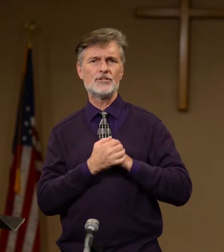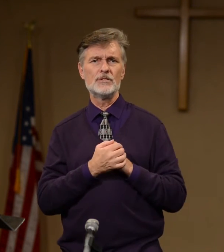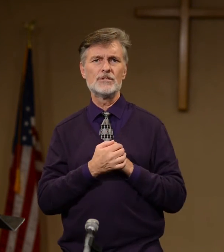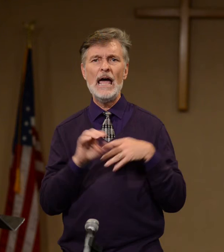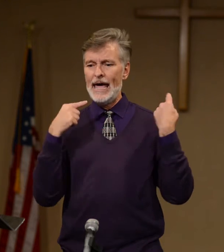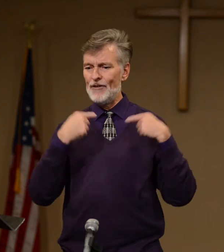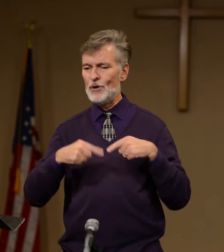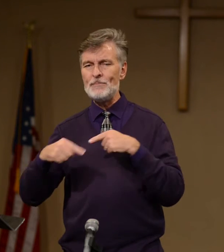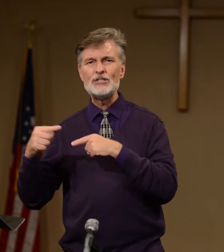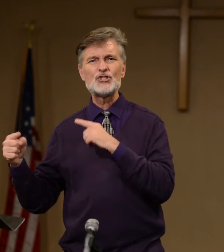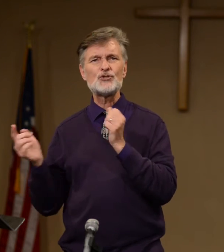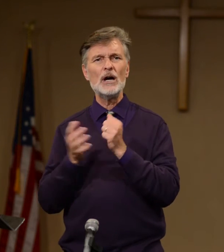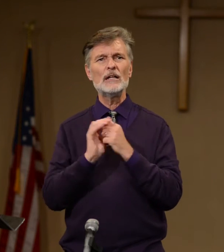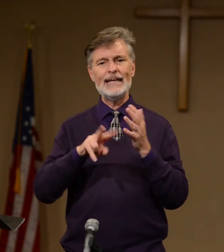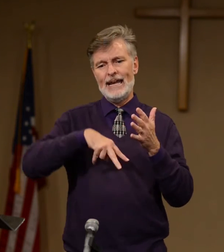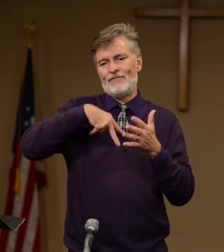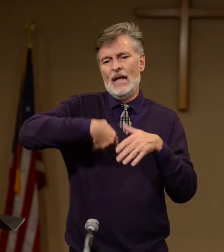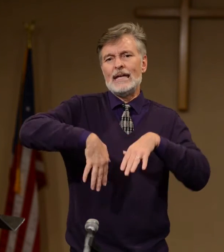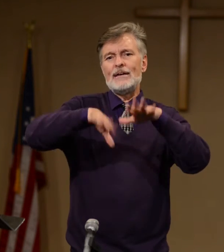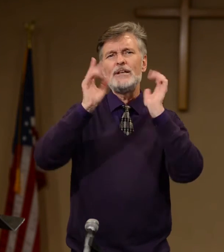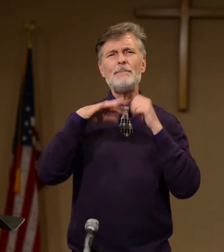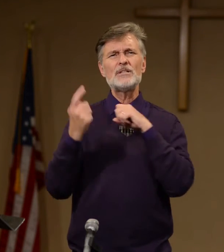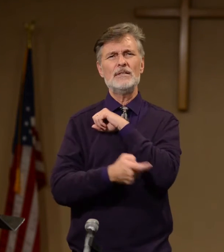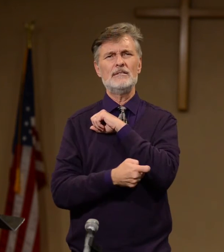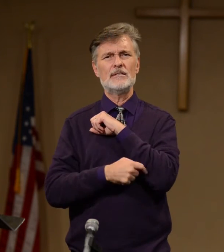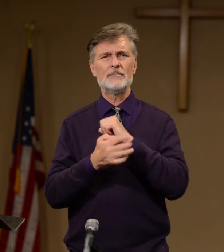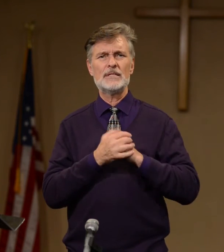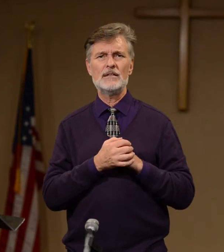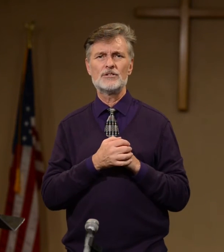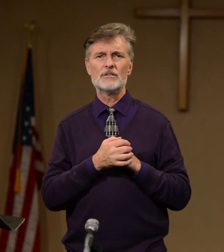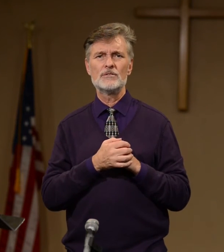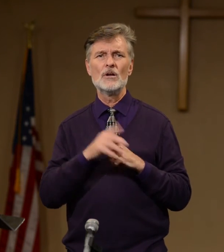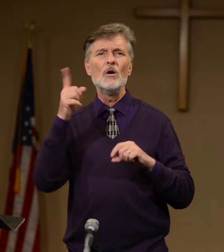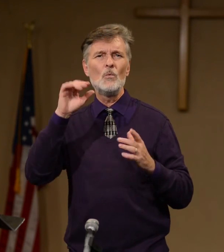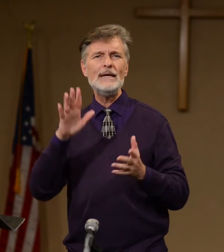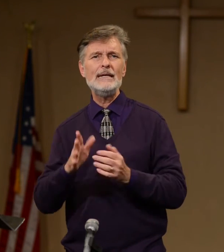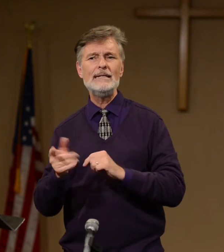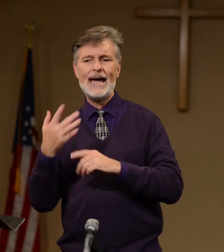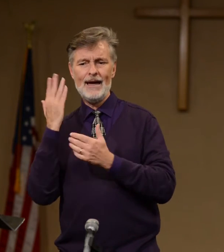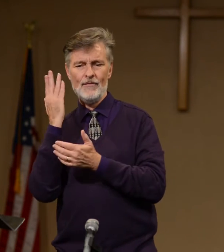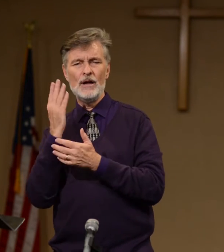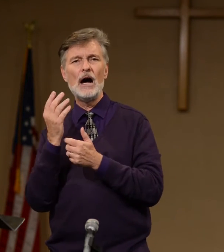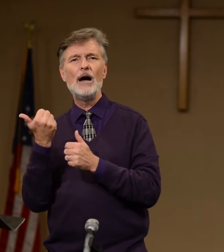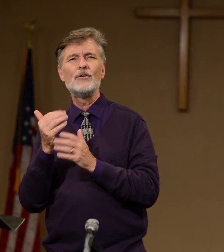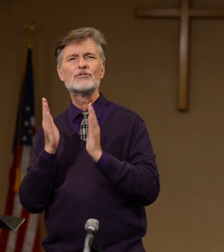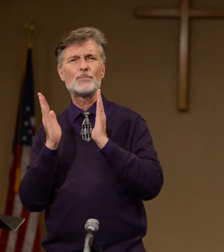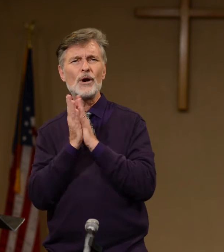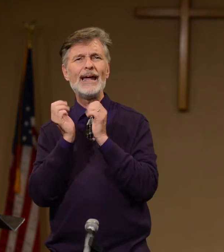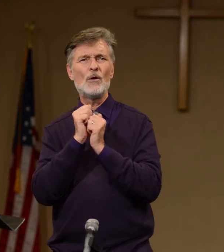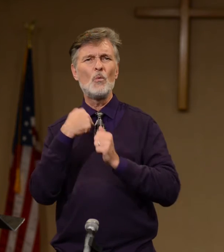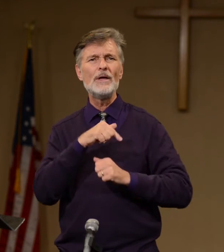temptations. And if we've been struggling and have given up to these temptations, we need to have others praying with